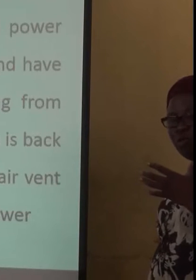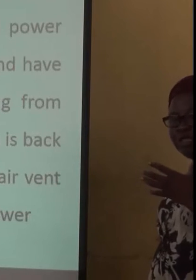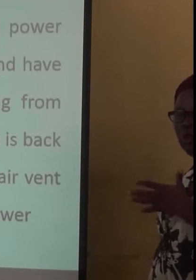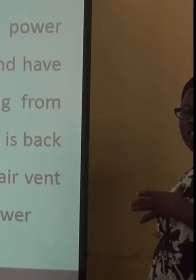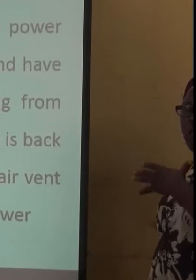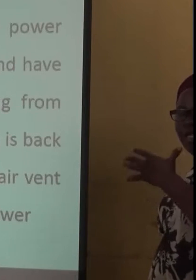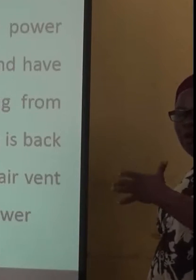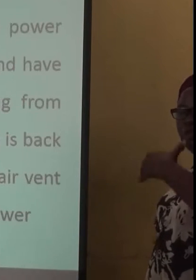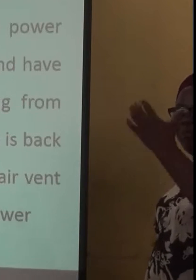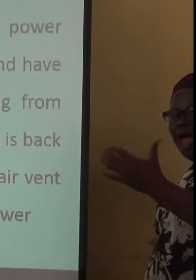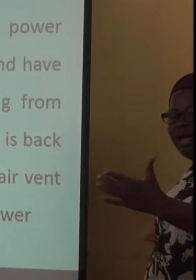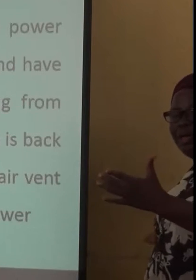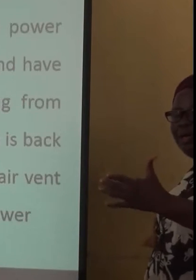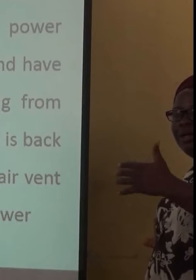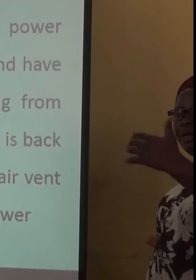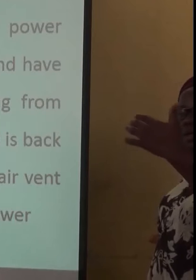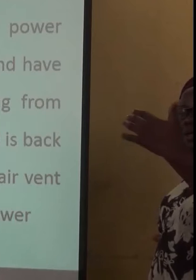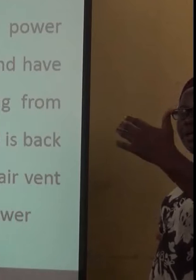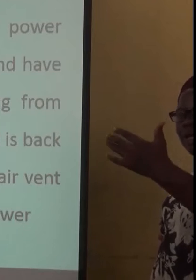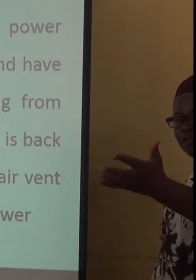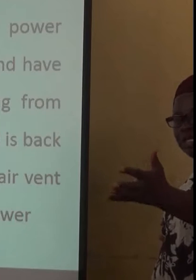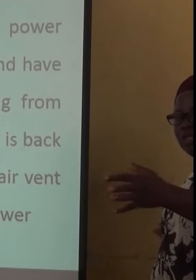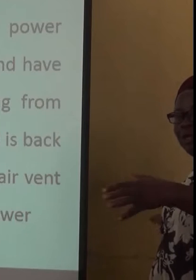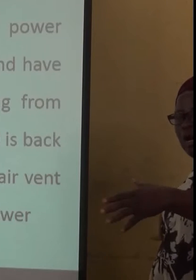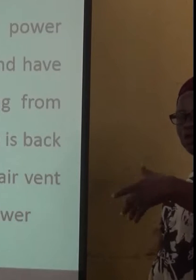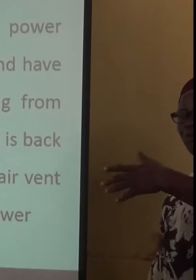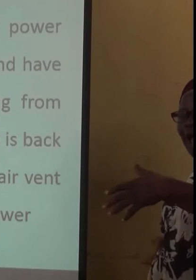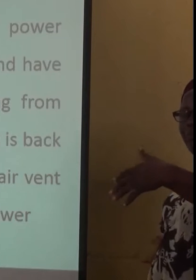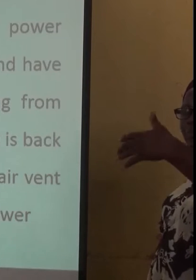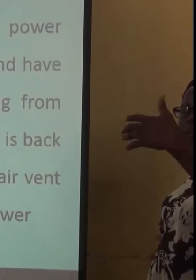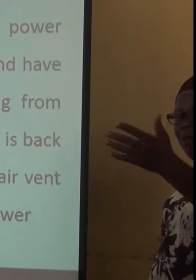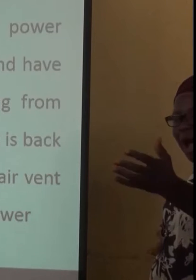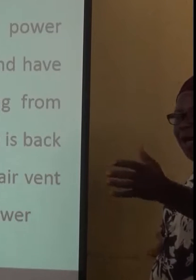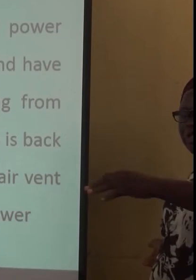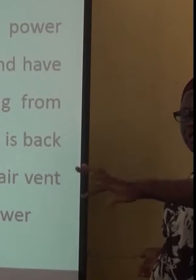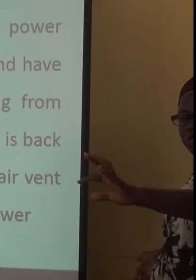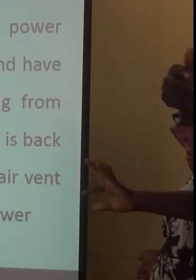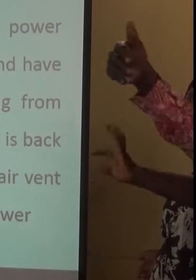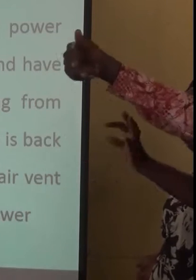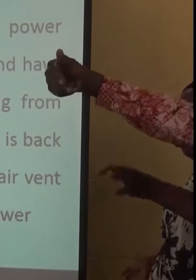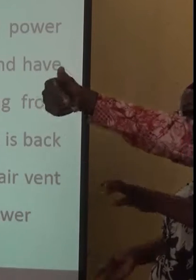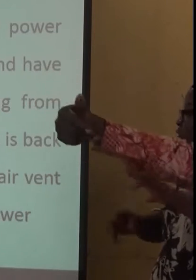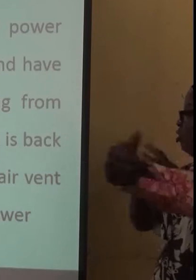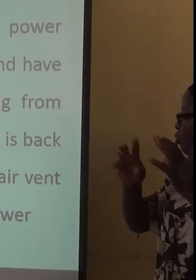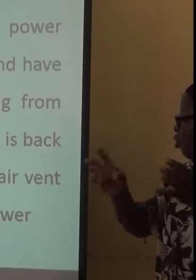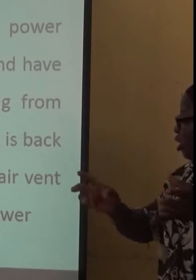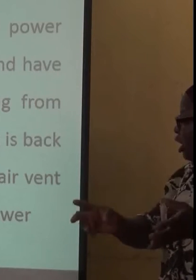school. That will be the one that will supply electricity, the one that will supply power to